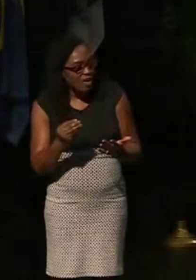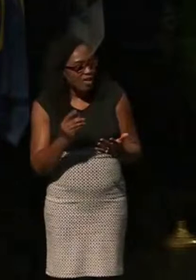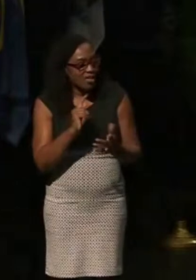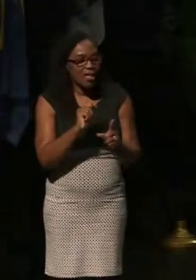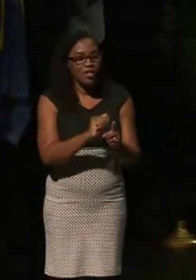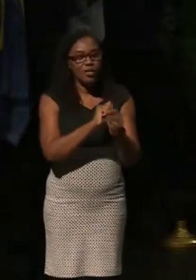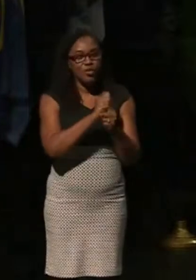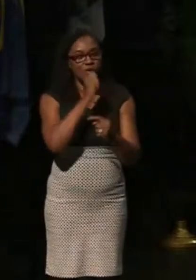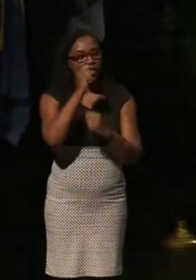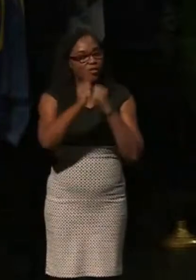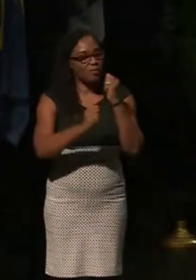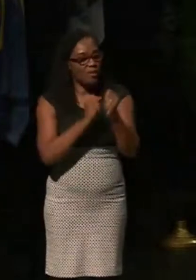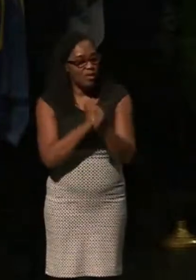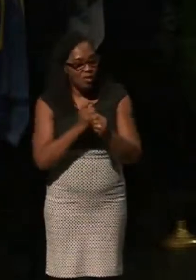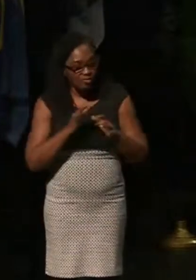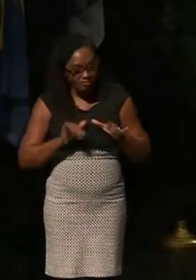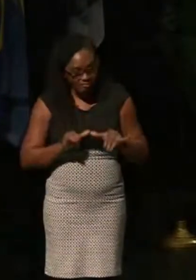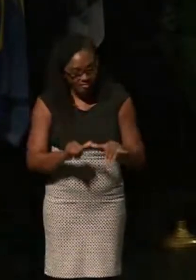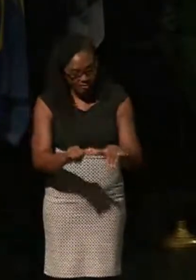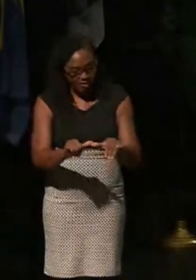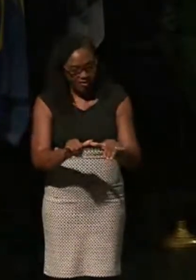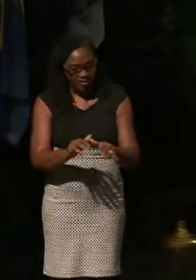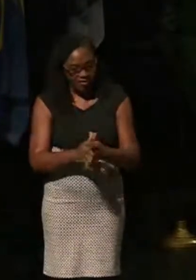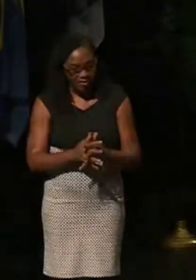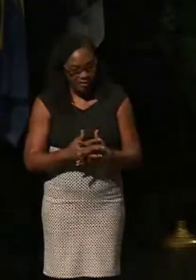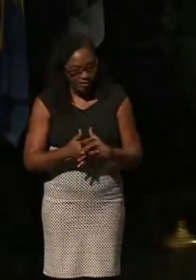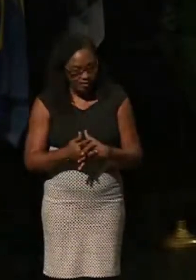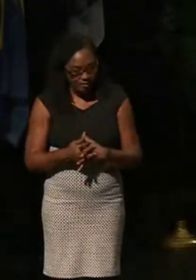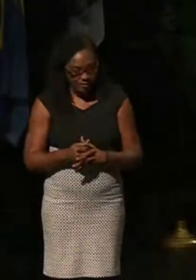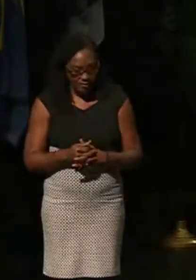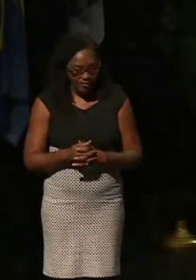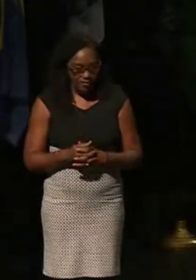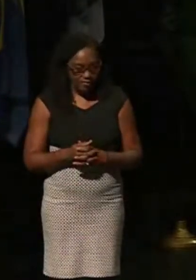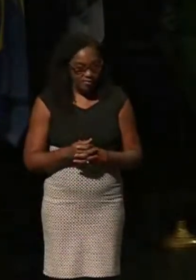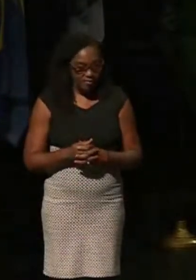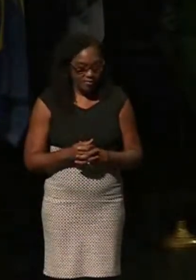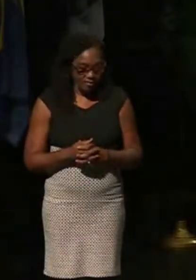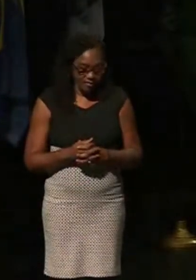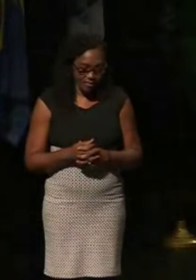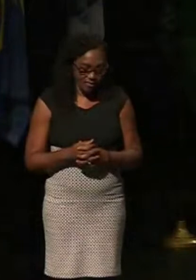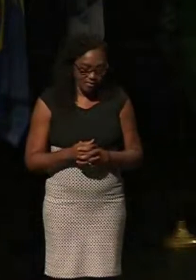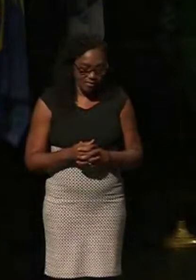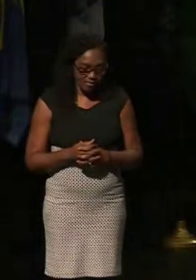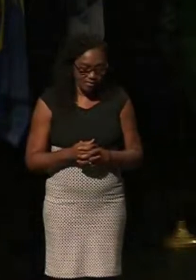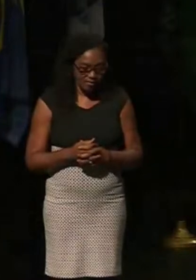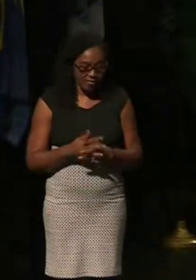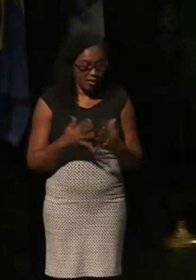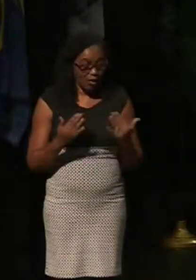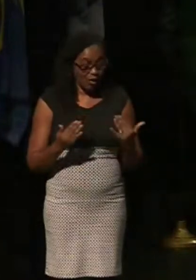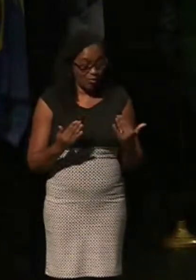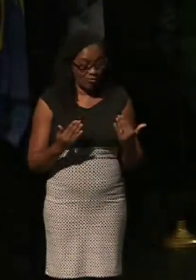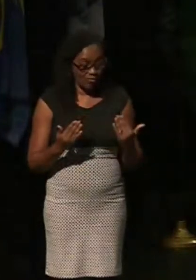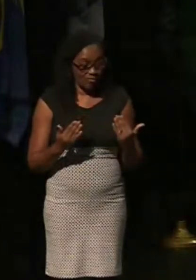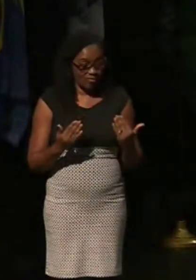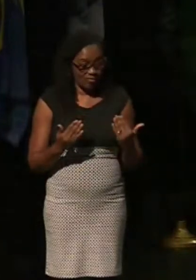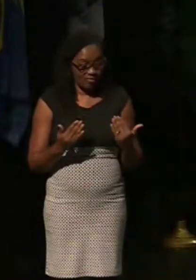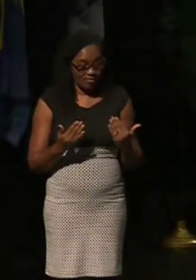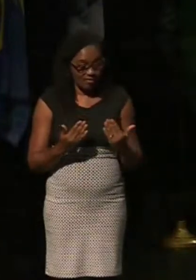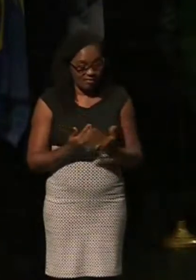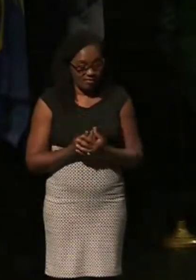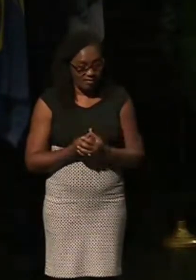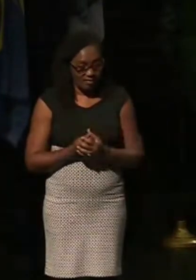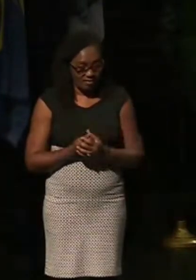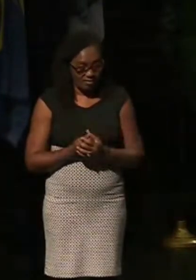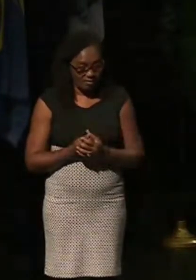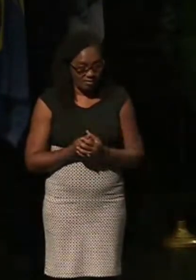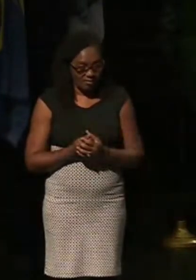of entrepreneurial growth. These are two key components which we have come to see are